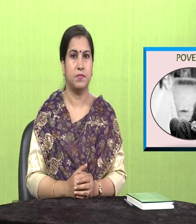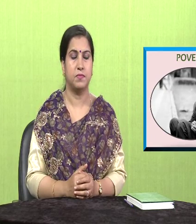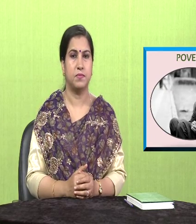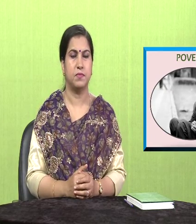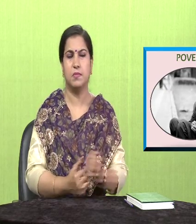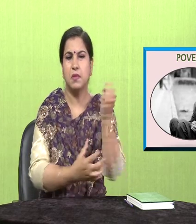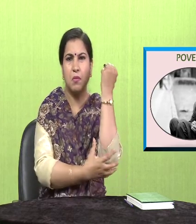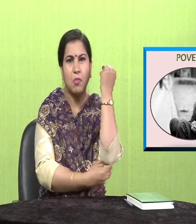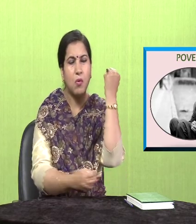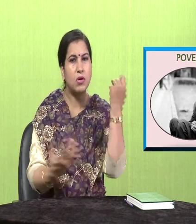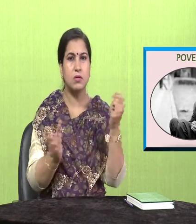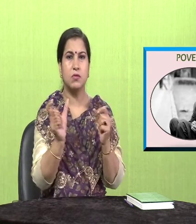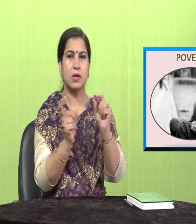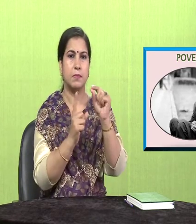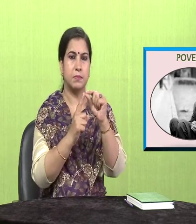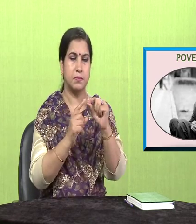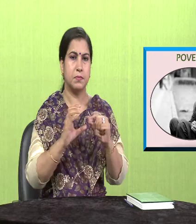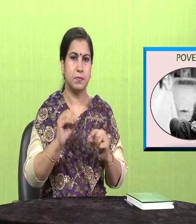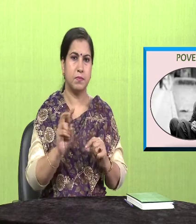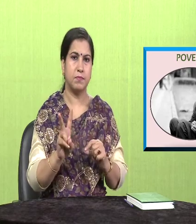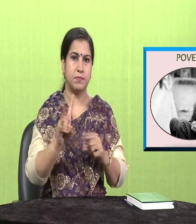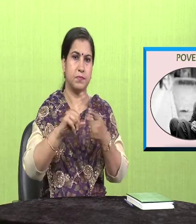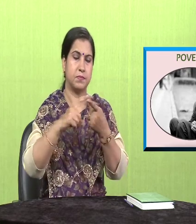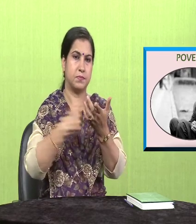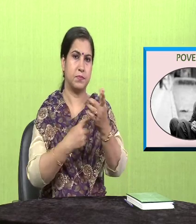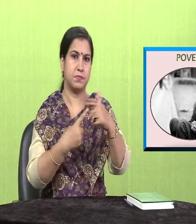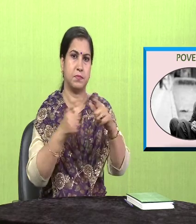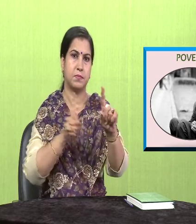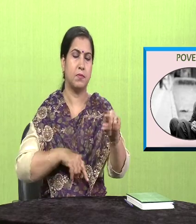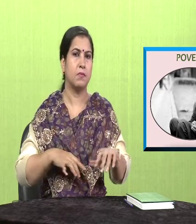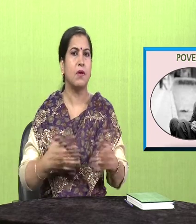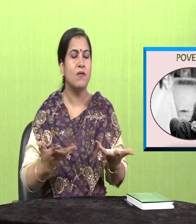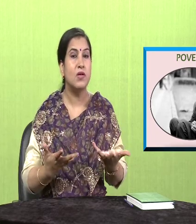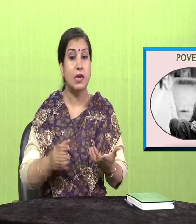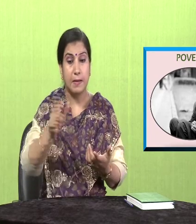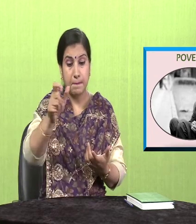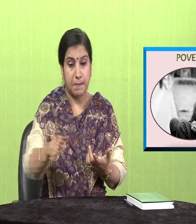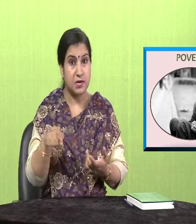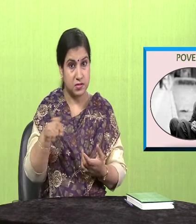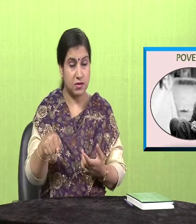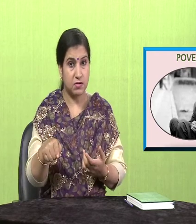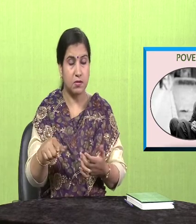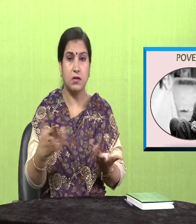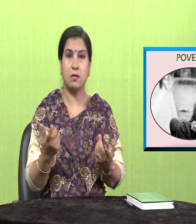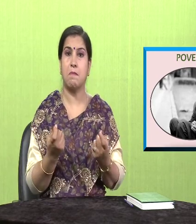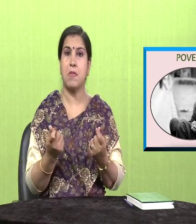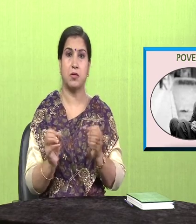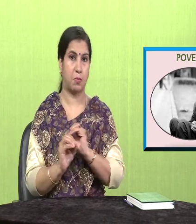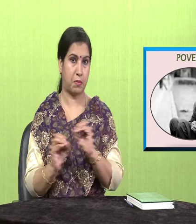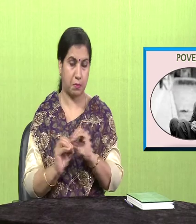Poverty is that condition when a person does not have enough money to fulfill